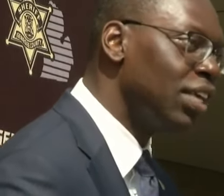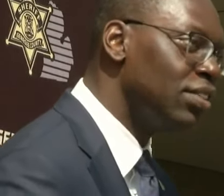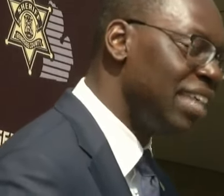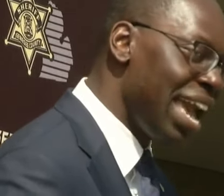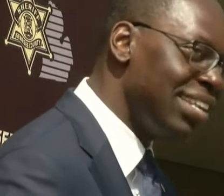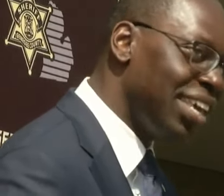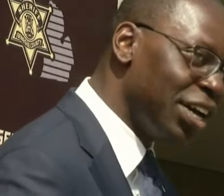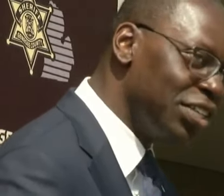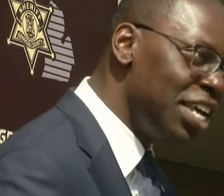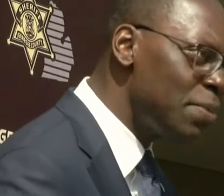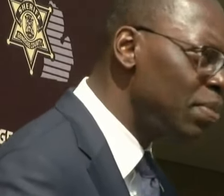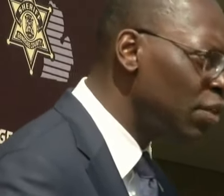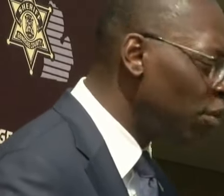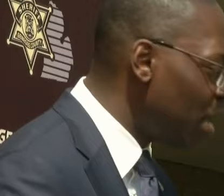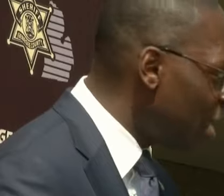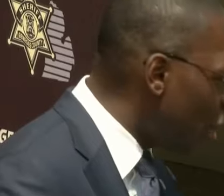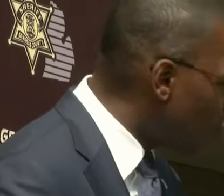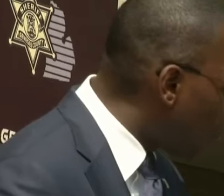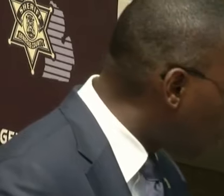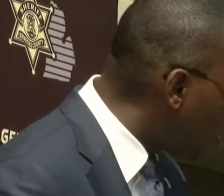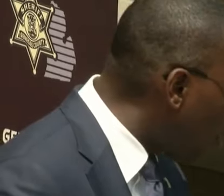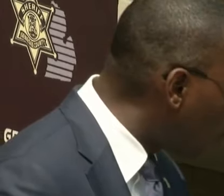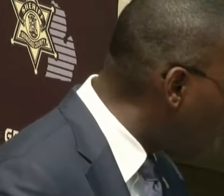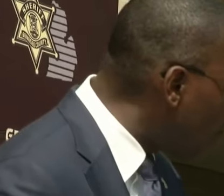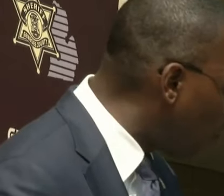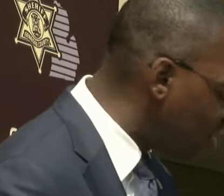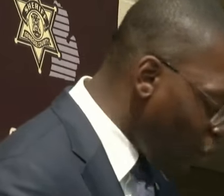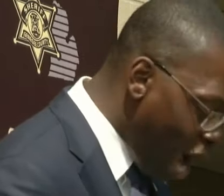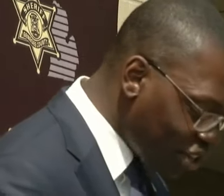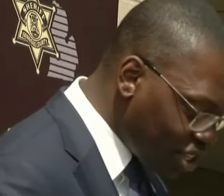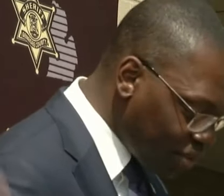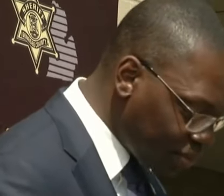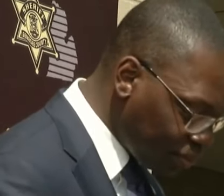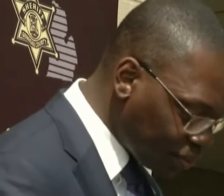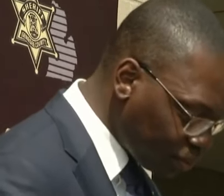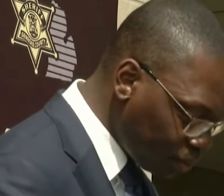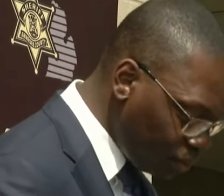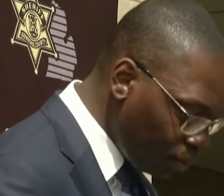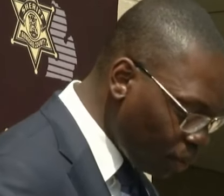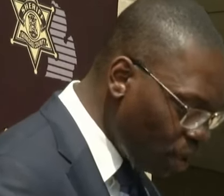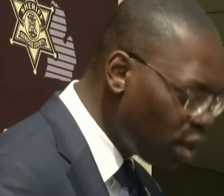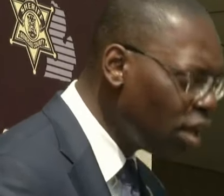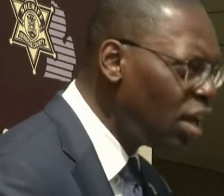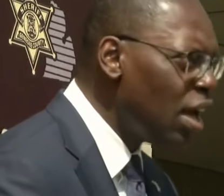Representative Dan Kildee for being here and representing all those fighting boys in Washington.